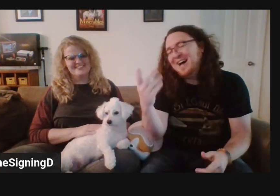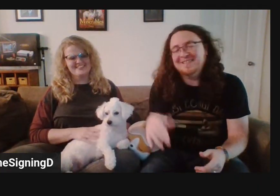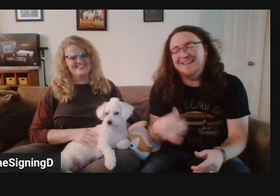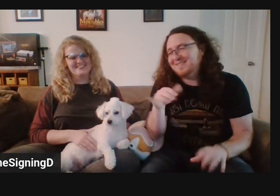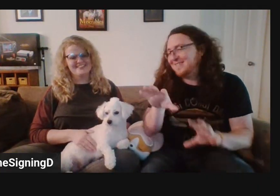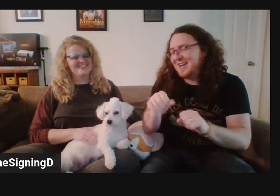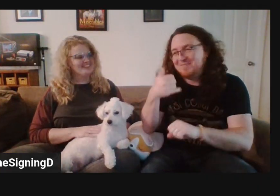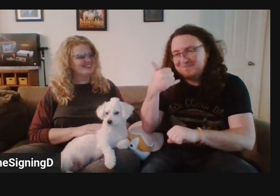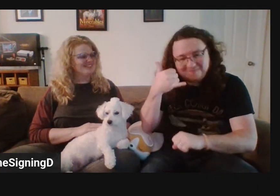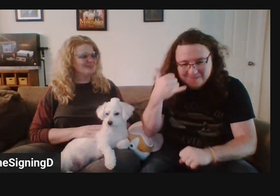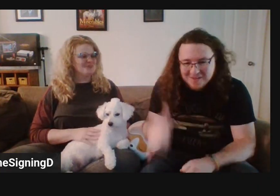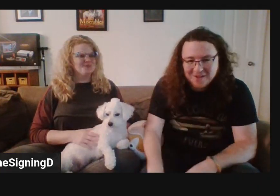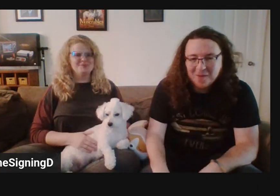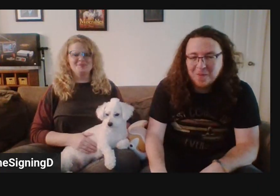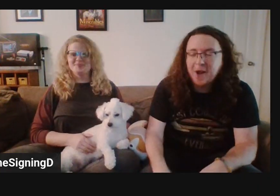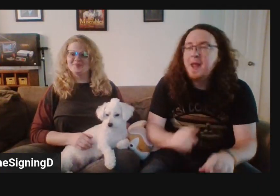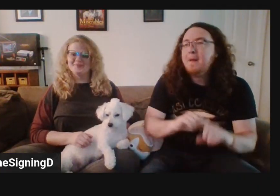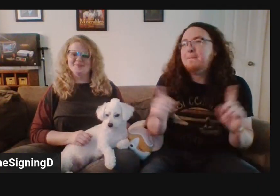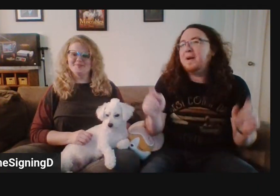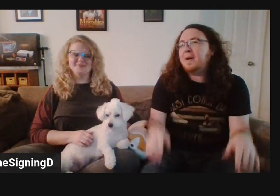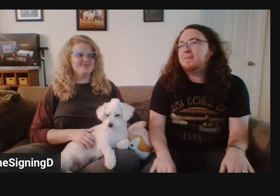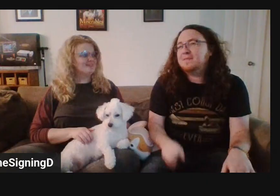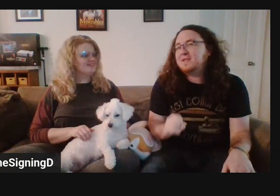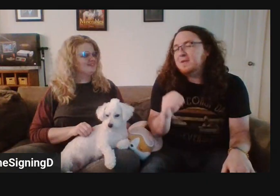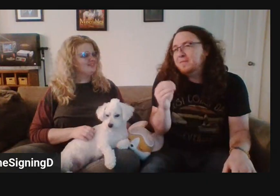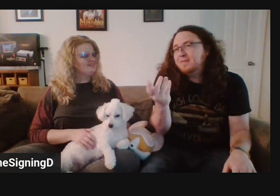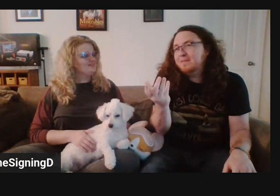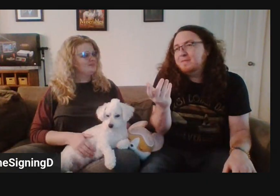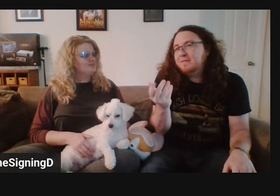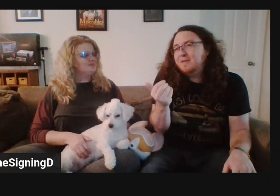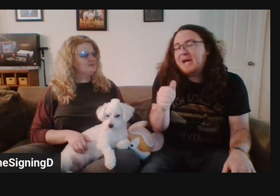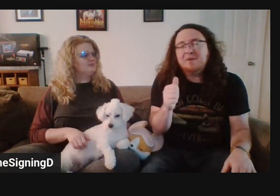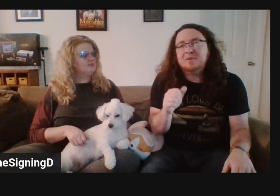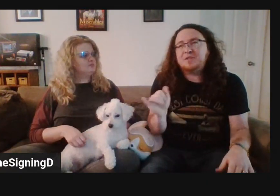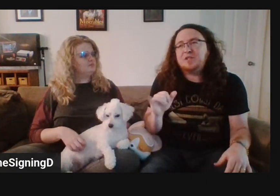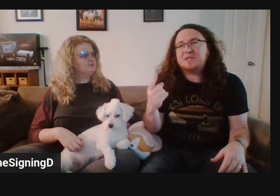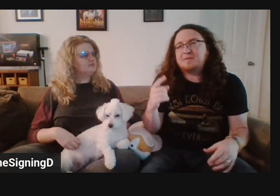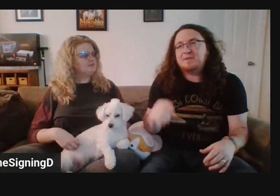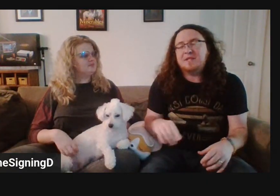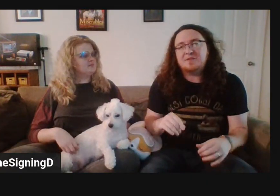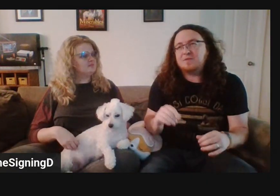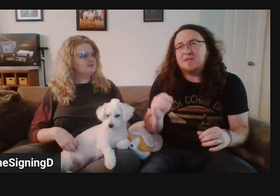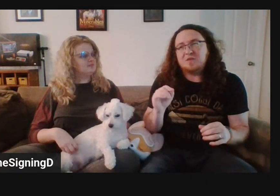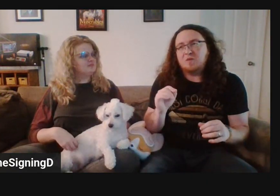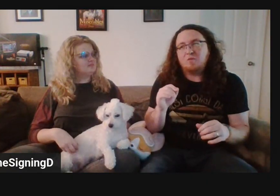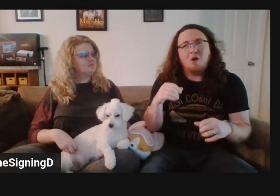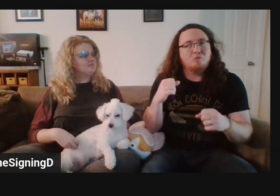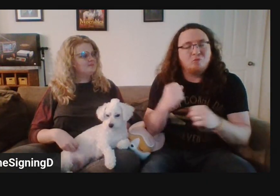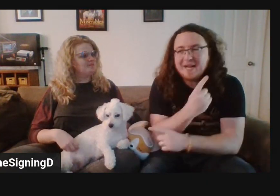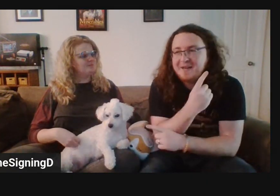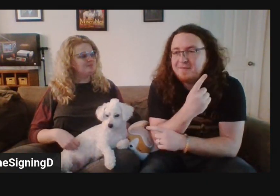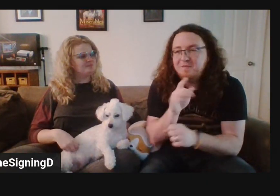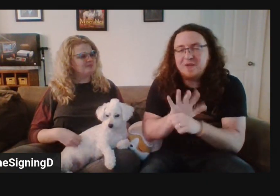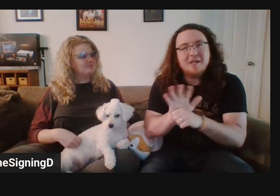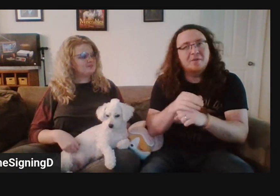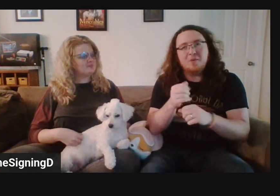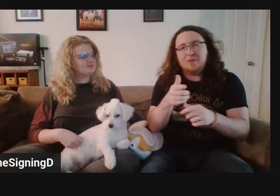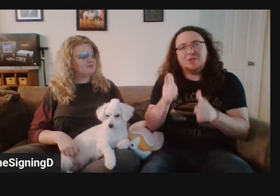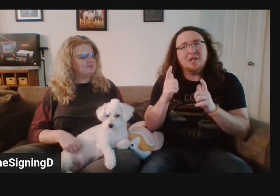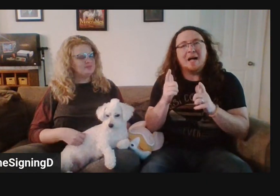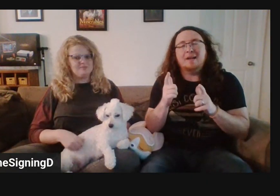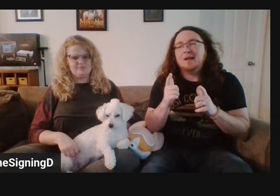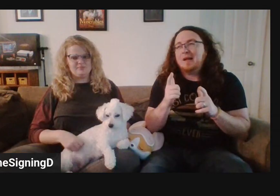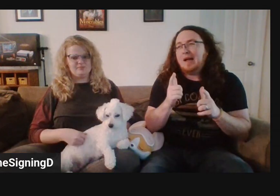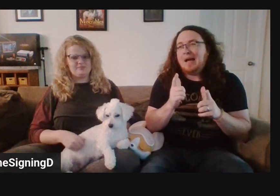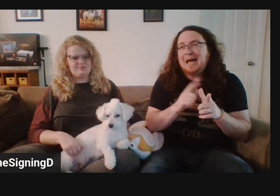Yeah. I'll get them. But so yeah, it was just this random video that